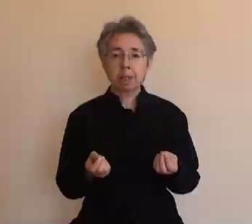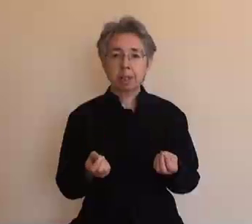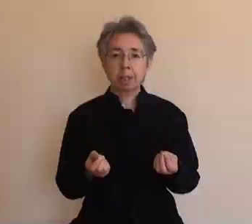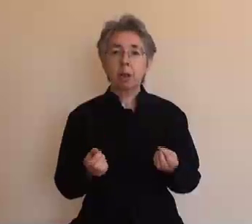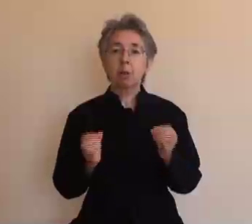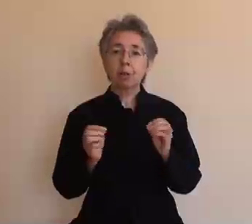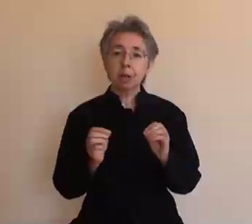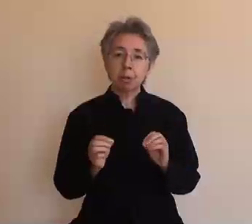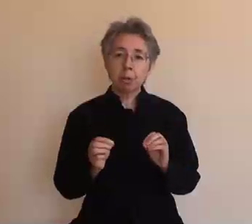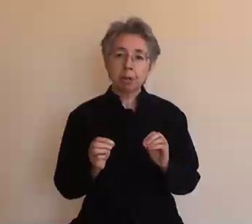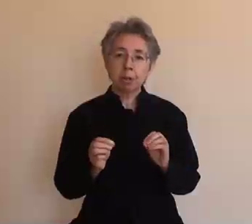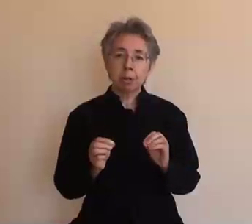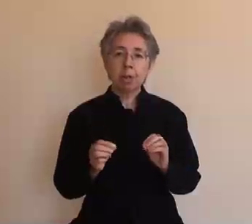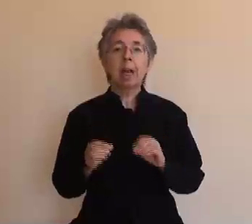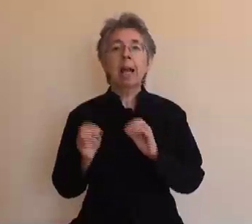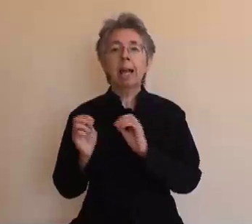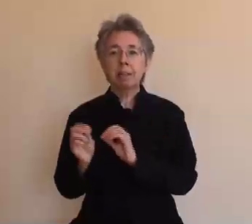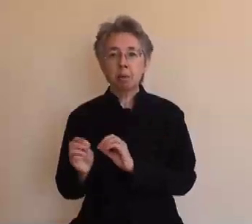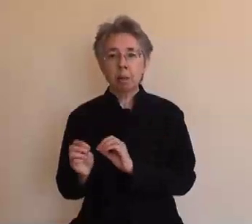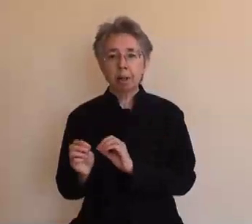qualities, concentration and inquiry.